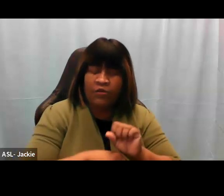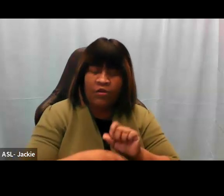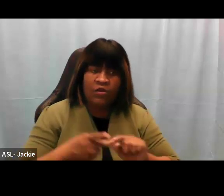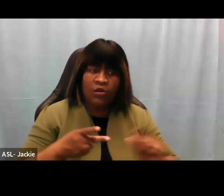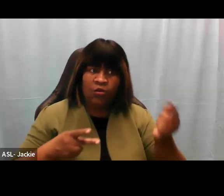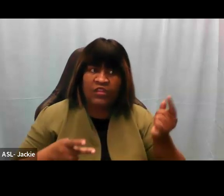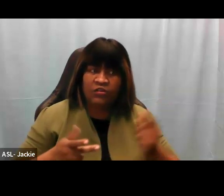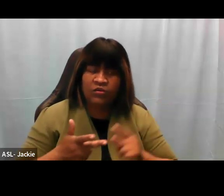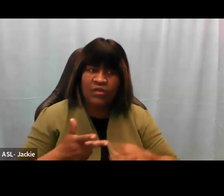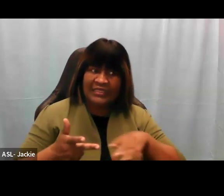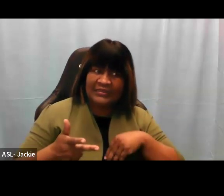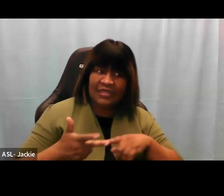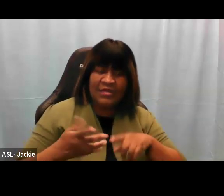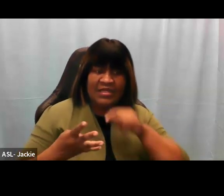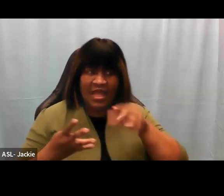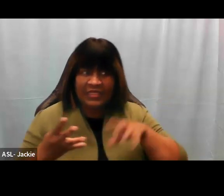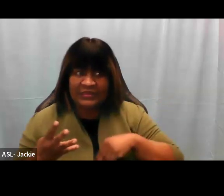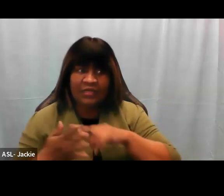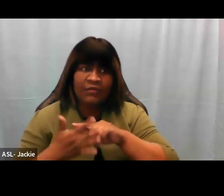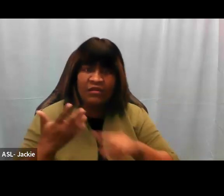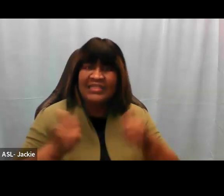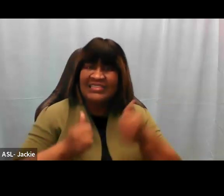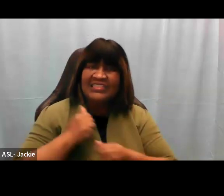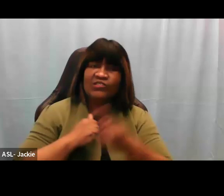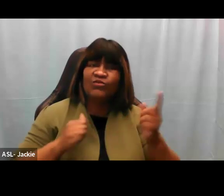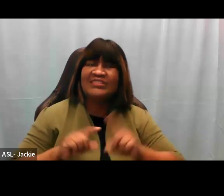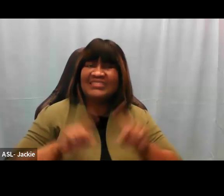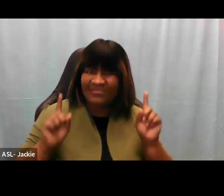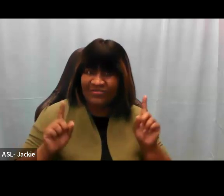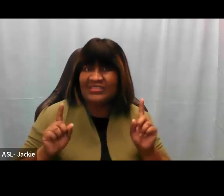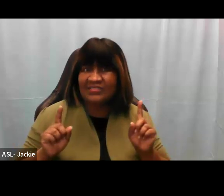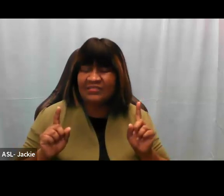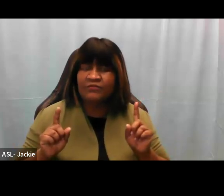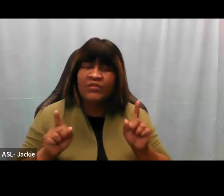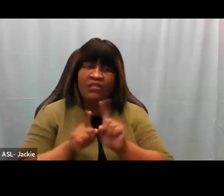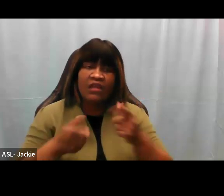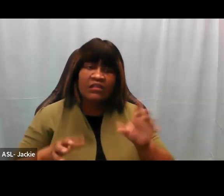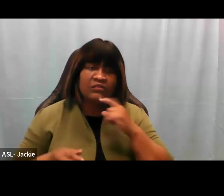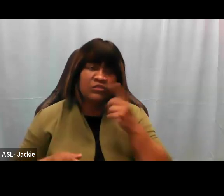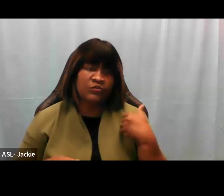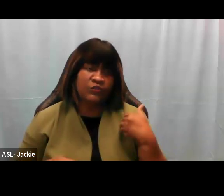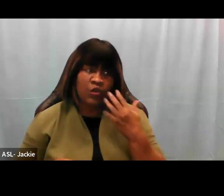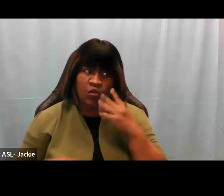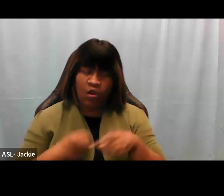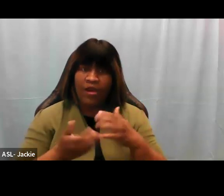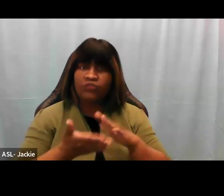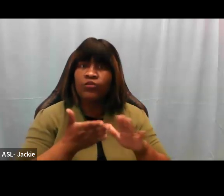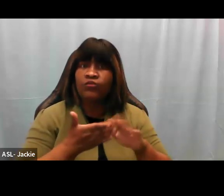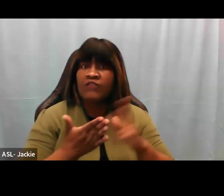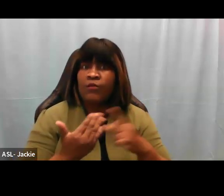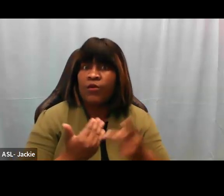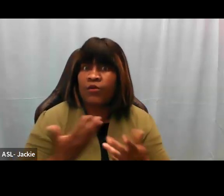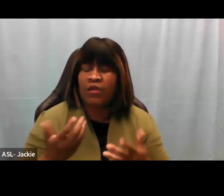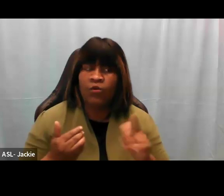and what they don't do, because every managed care company is different. Like I said, you want to know about your waiver programs. You want to know